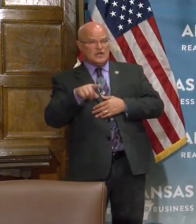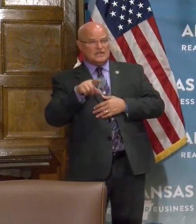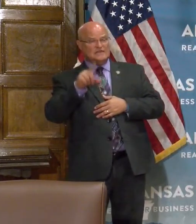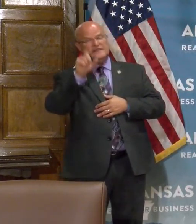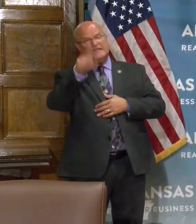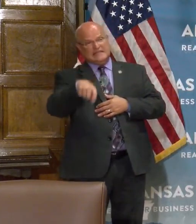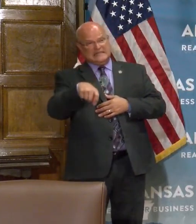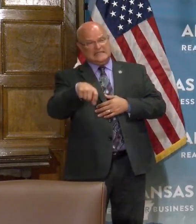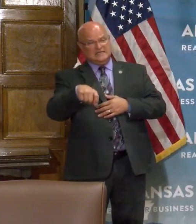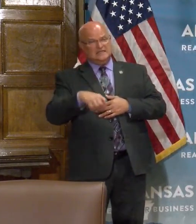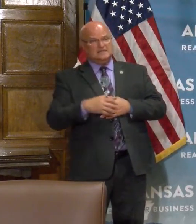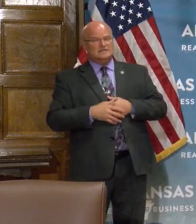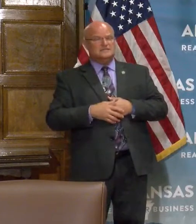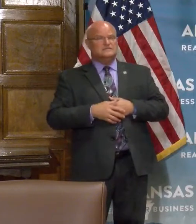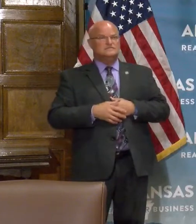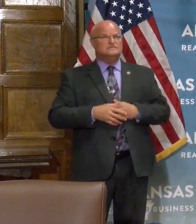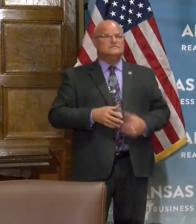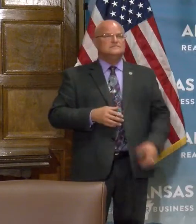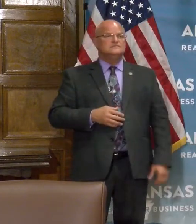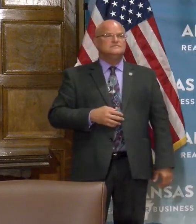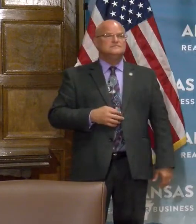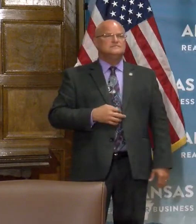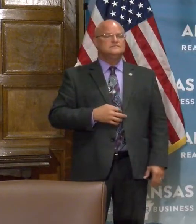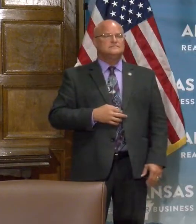they did need to wear them.